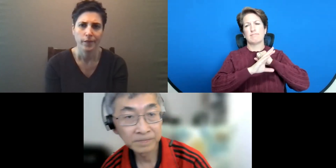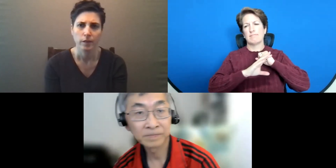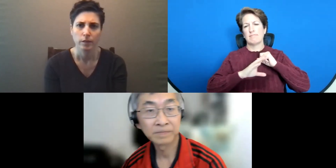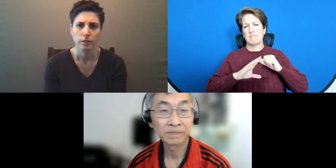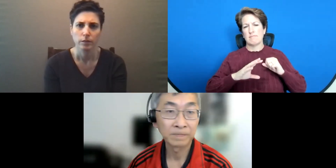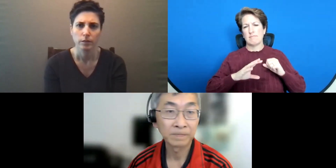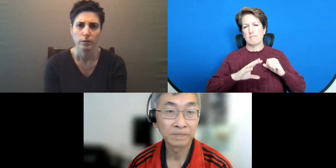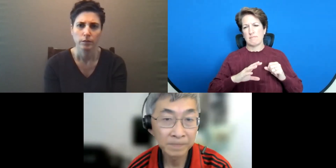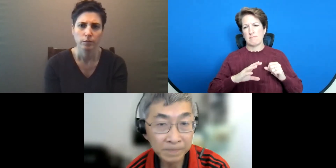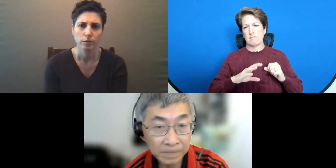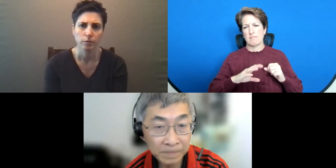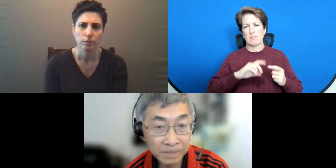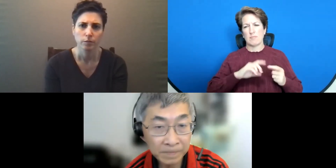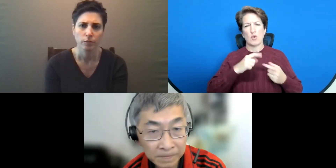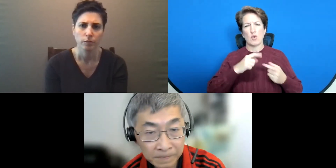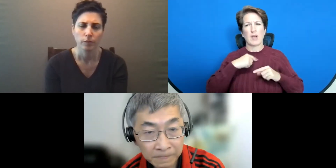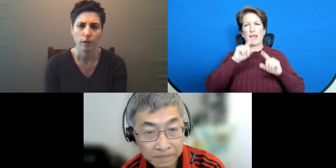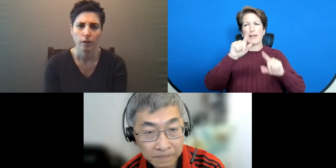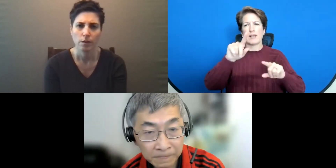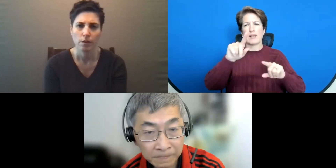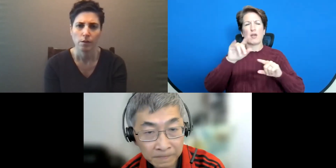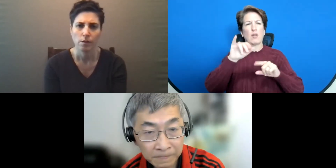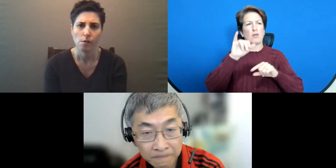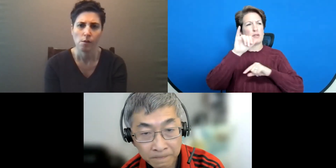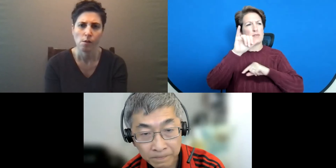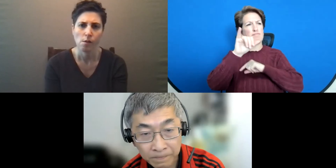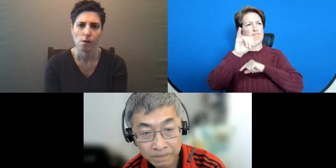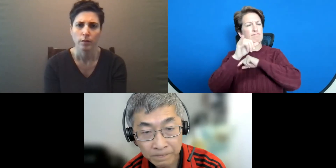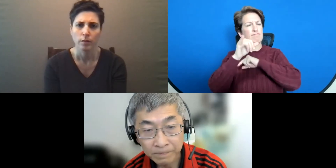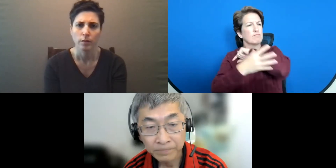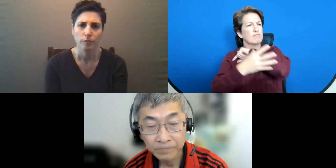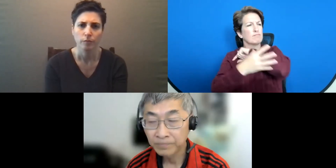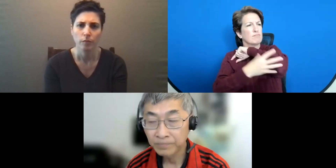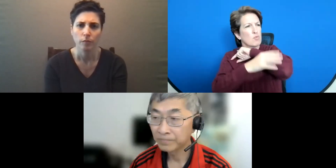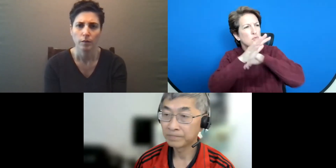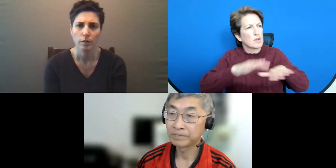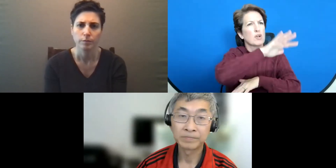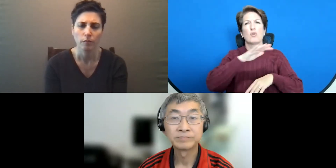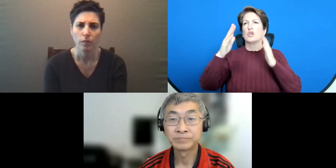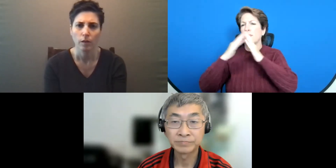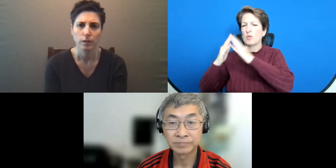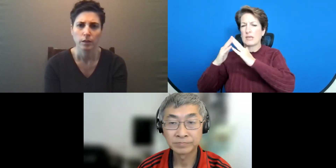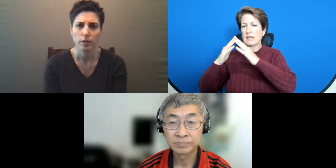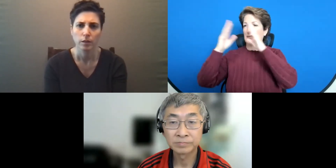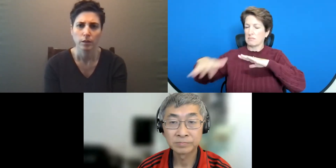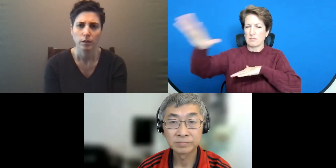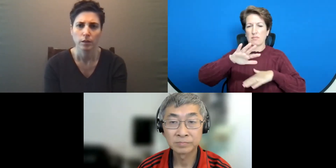low income housing or any those community housing, they literally tear the flyers in front of